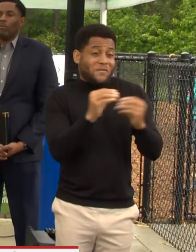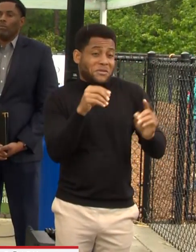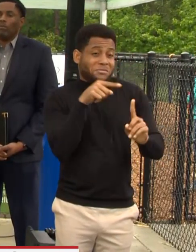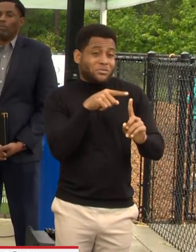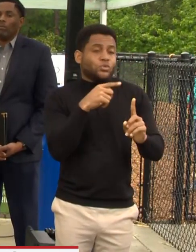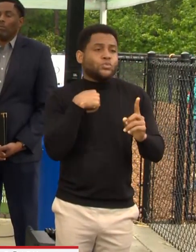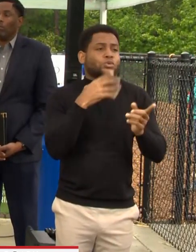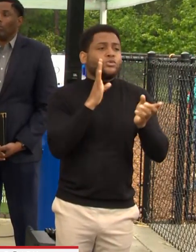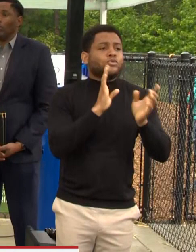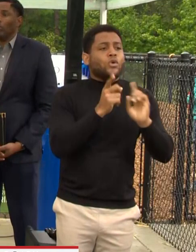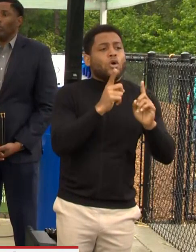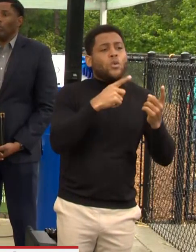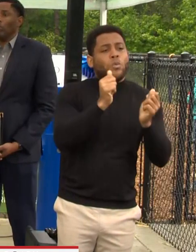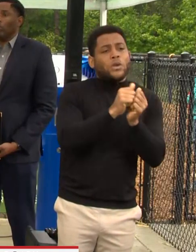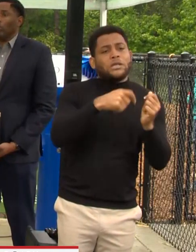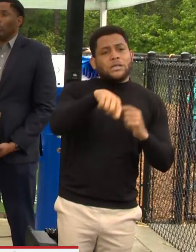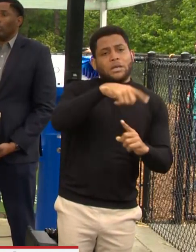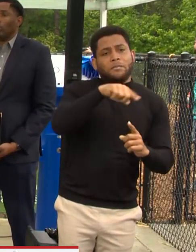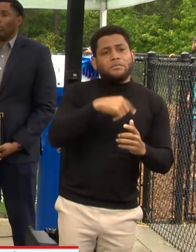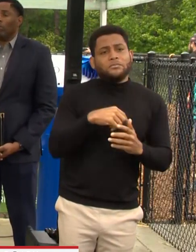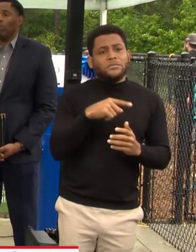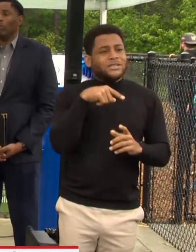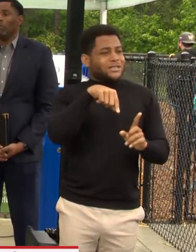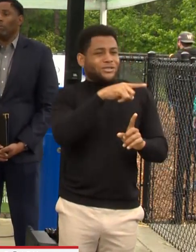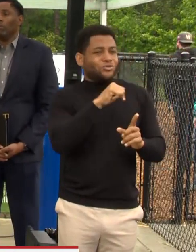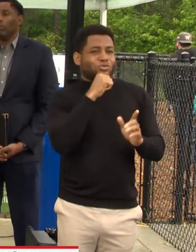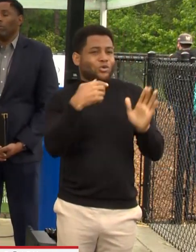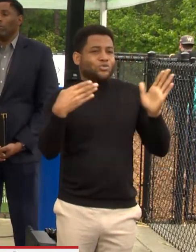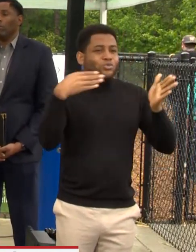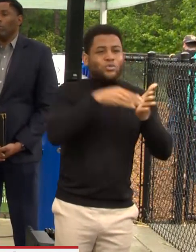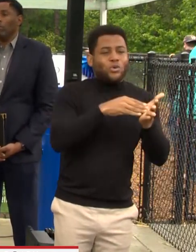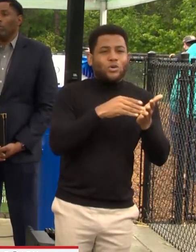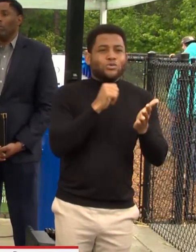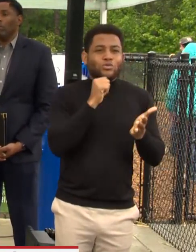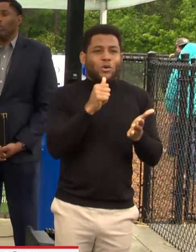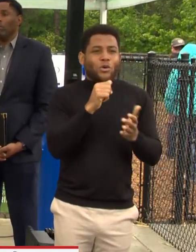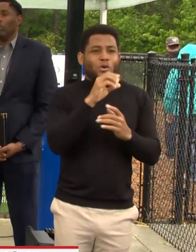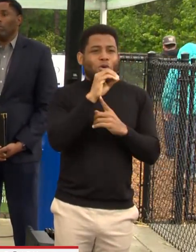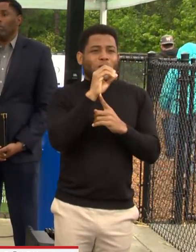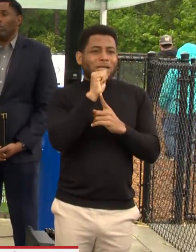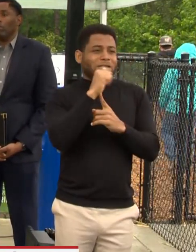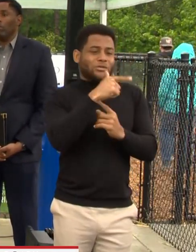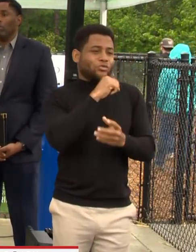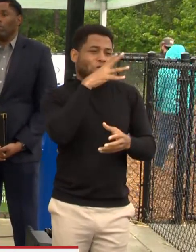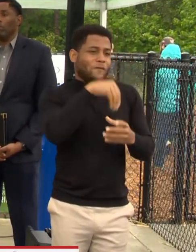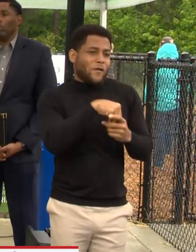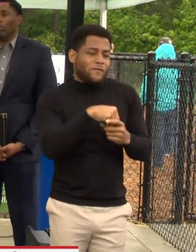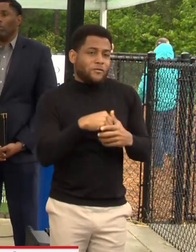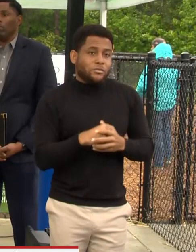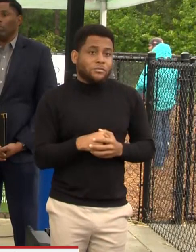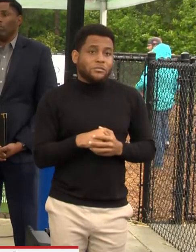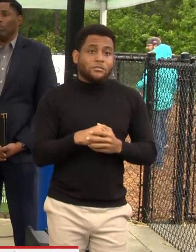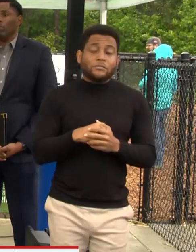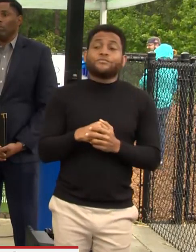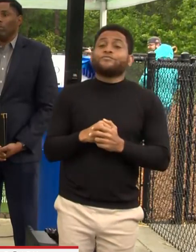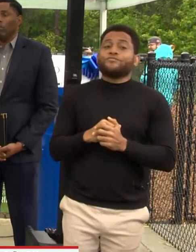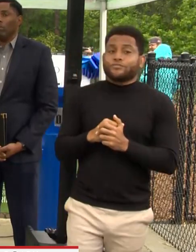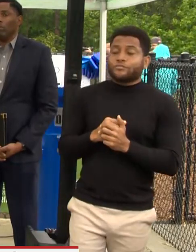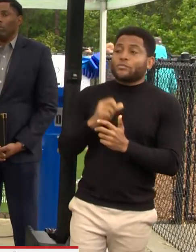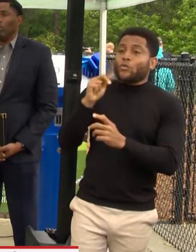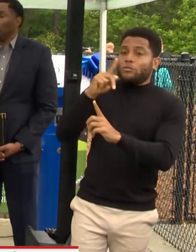Thank you. Professor, one more off topic. If you would, as a matter of fact, right now MPD is graduating an academy